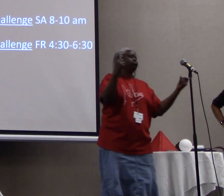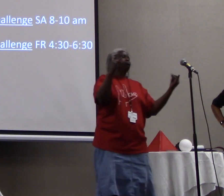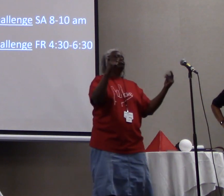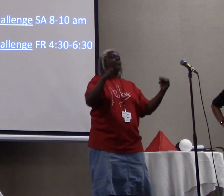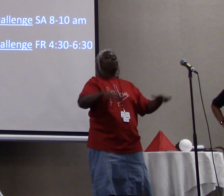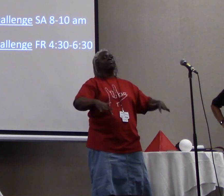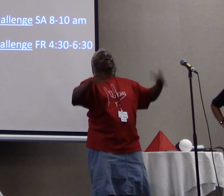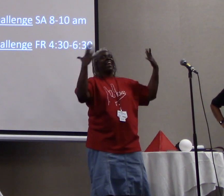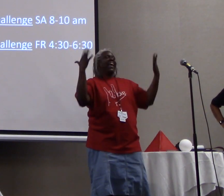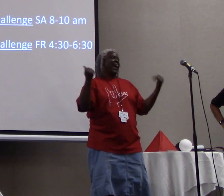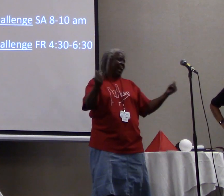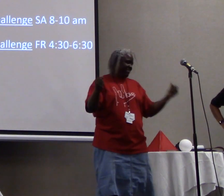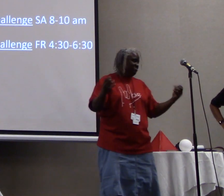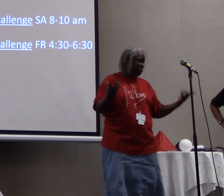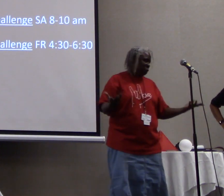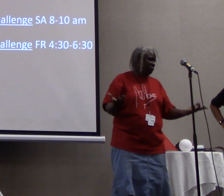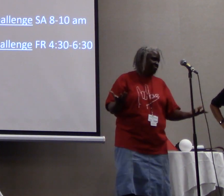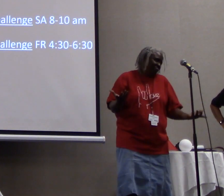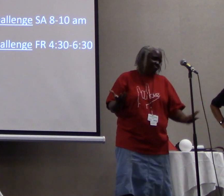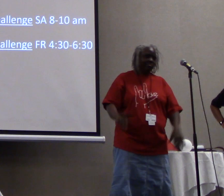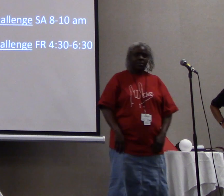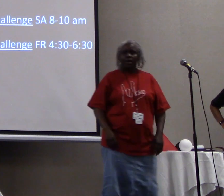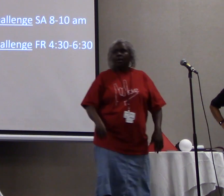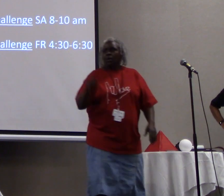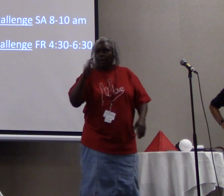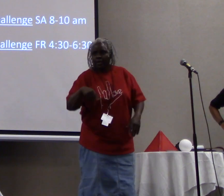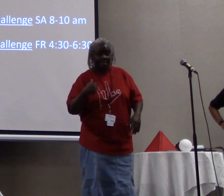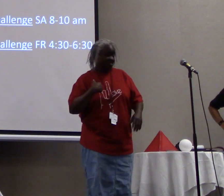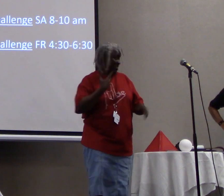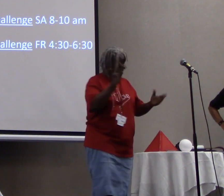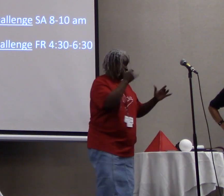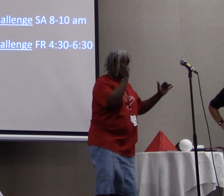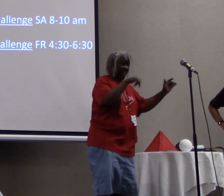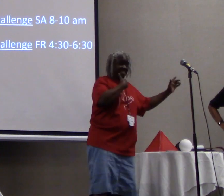and that's how I learned ASL. I picked it up, and here I am.